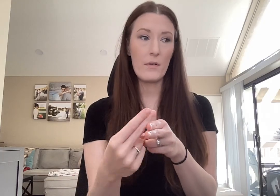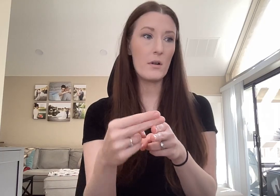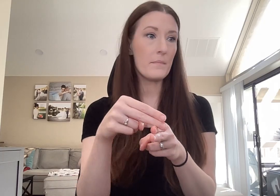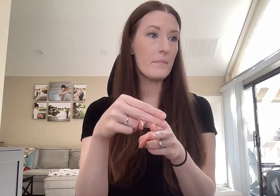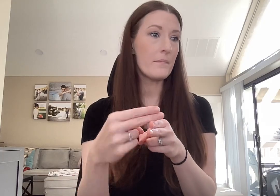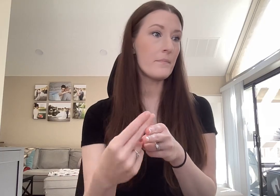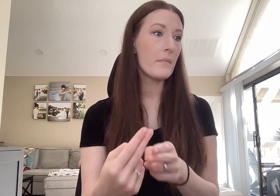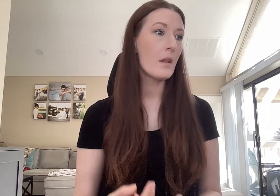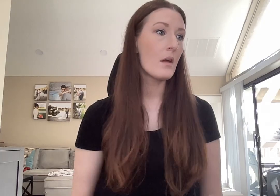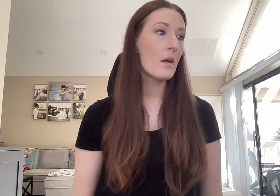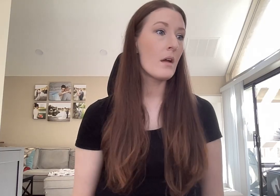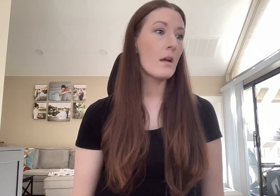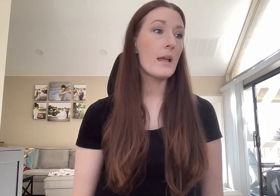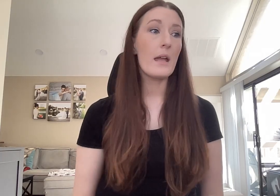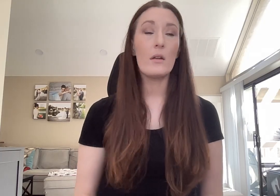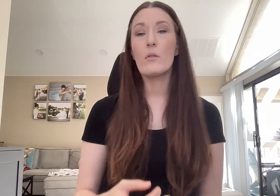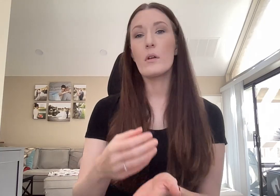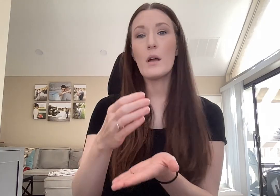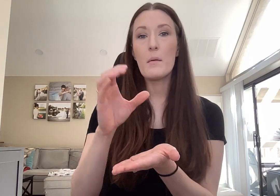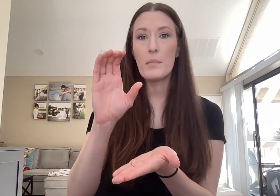on. Can or cup.